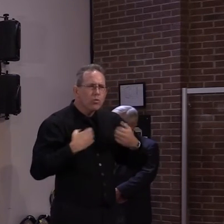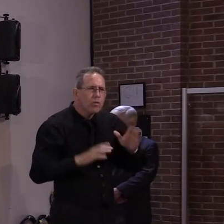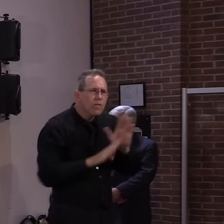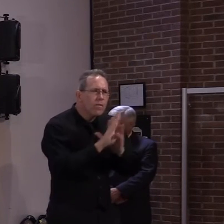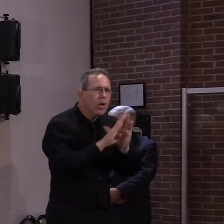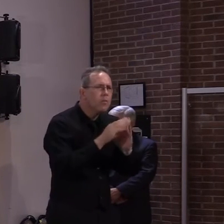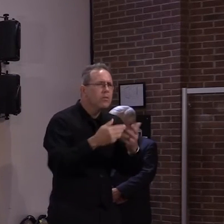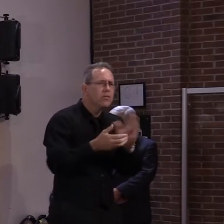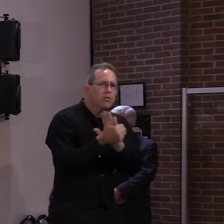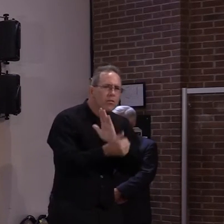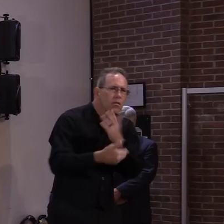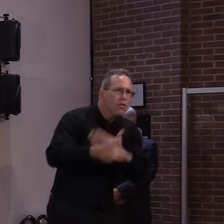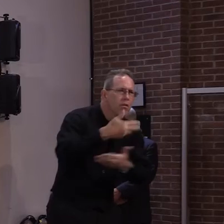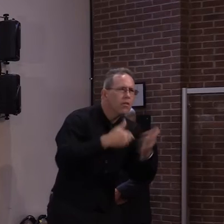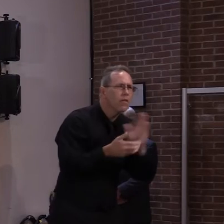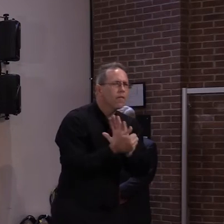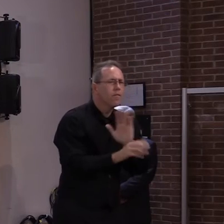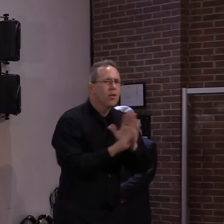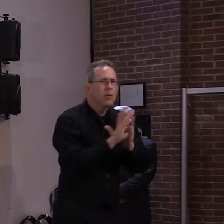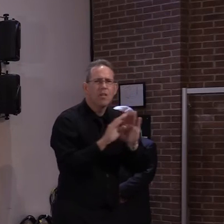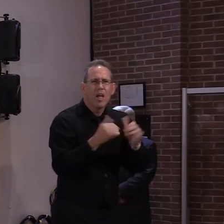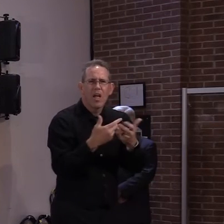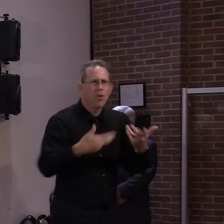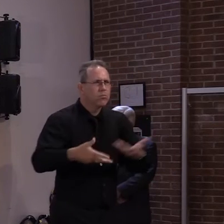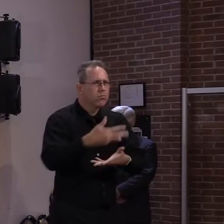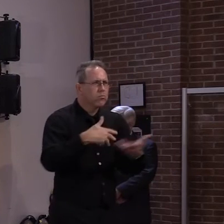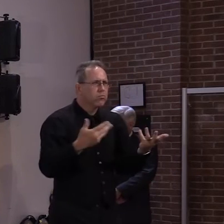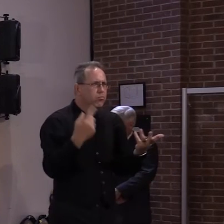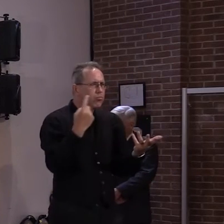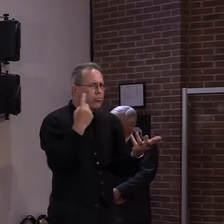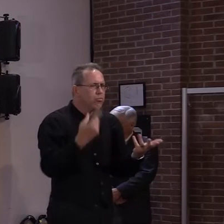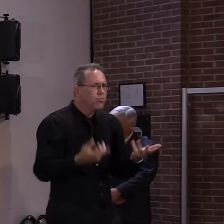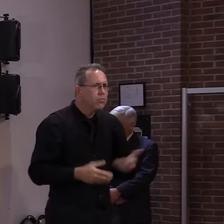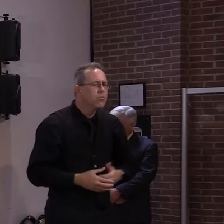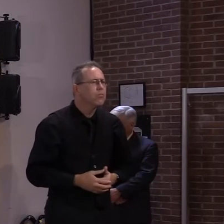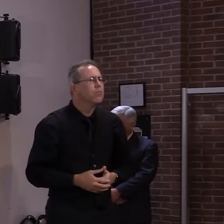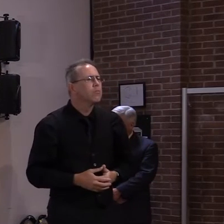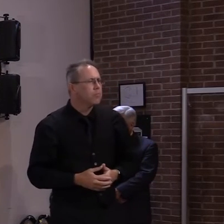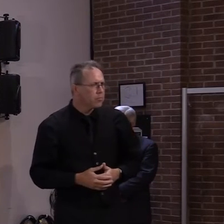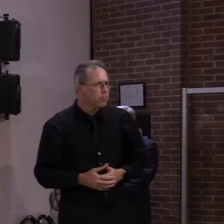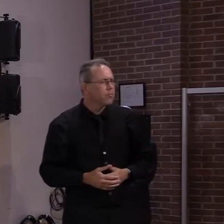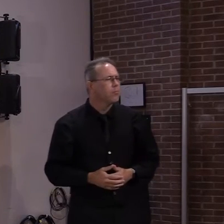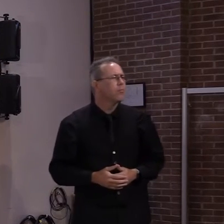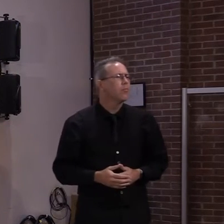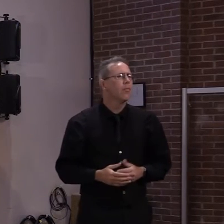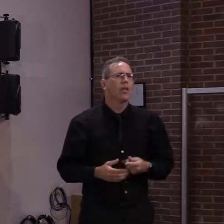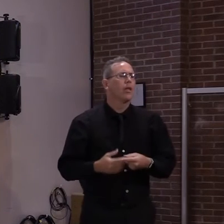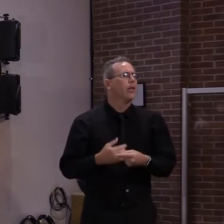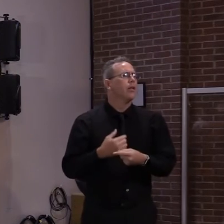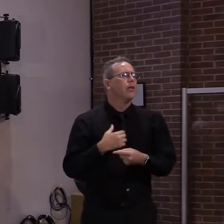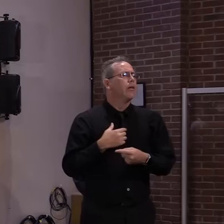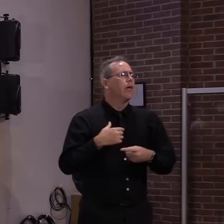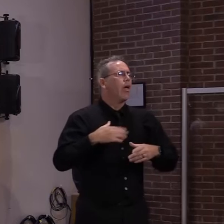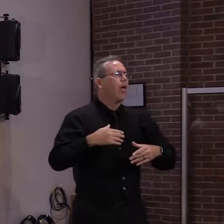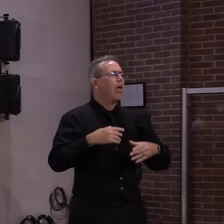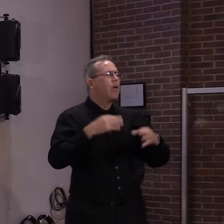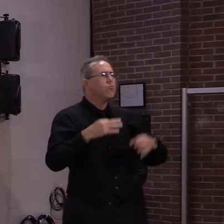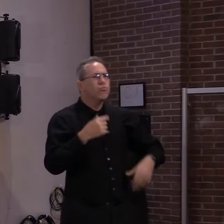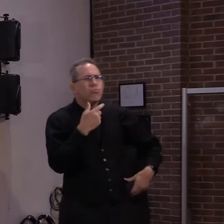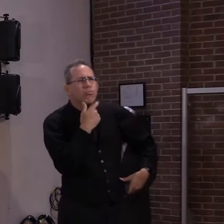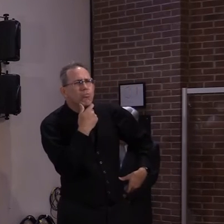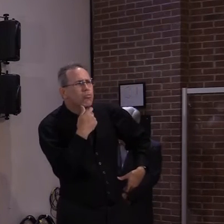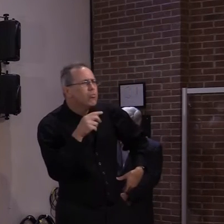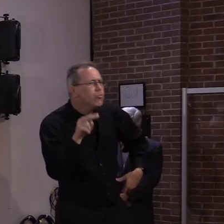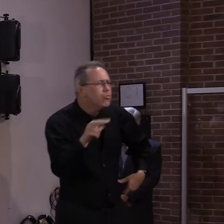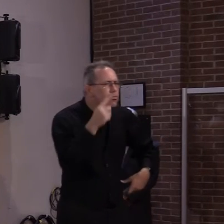Hi, thanks for the question. No, we haven't required plans, but we are in the process of standing up a data collection so that we can